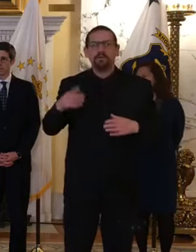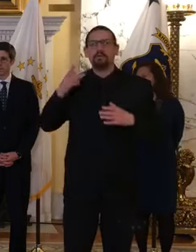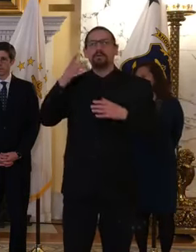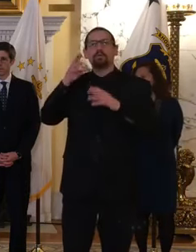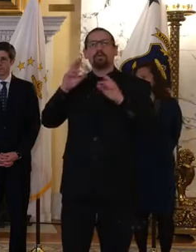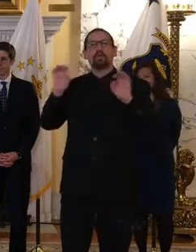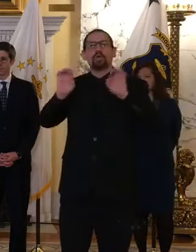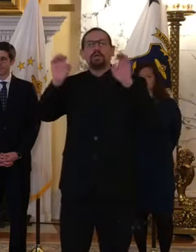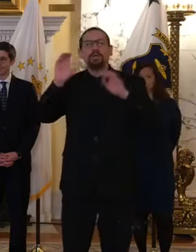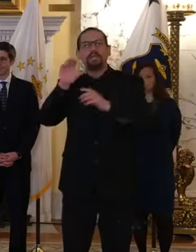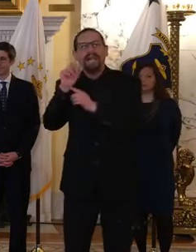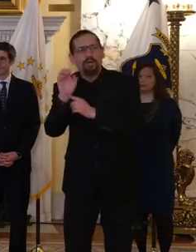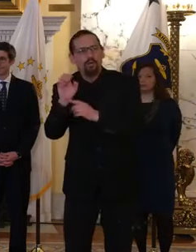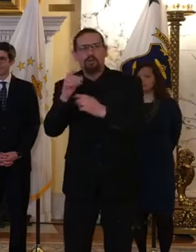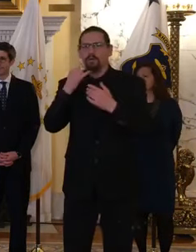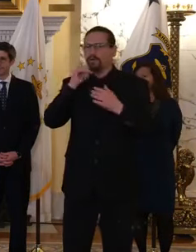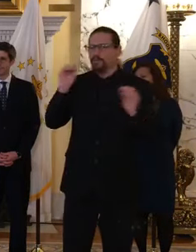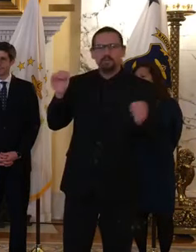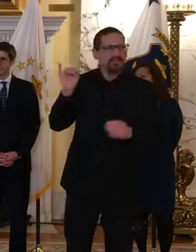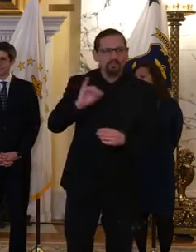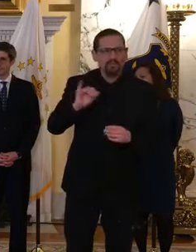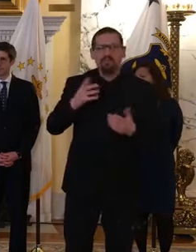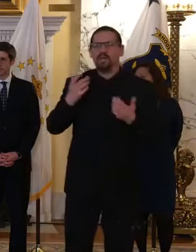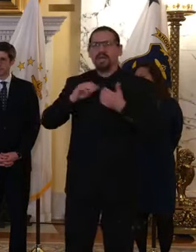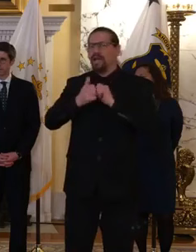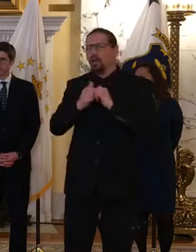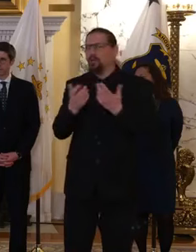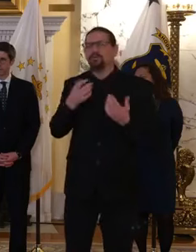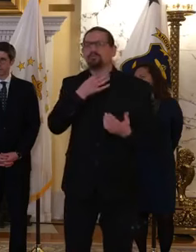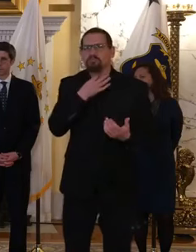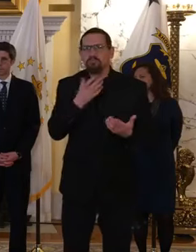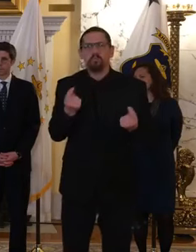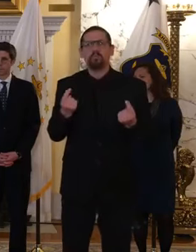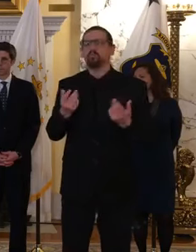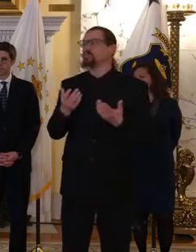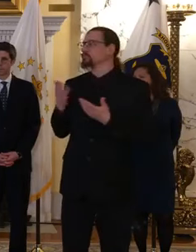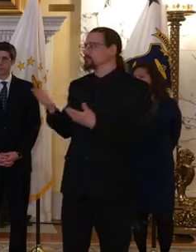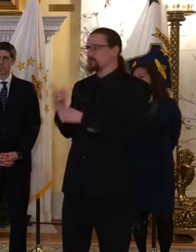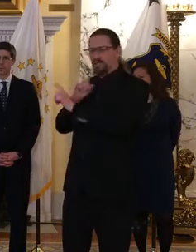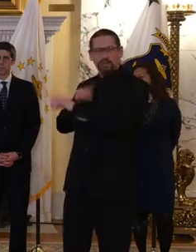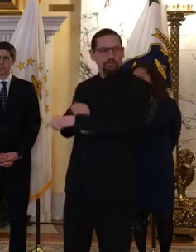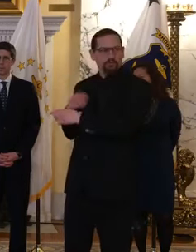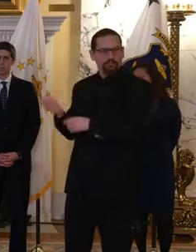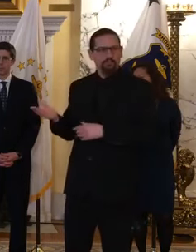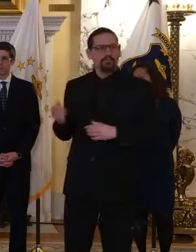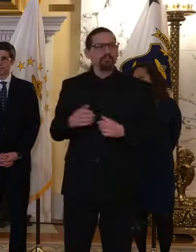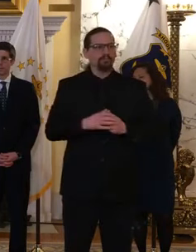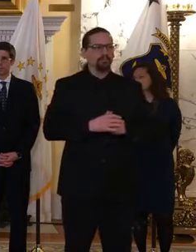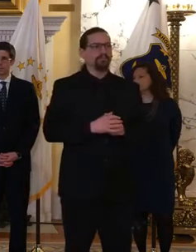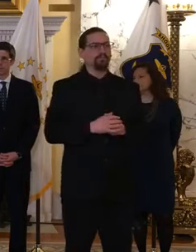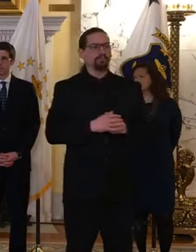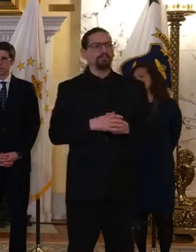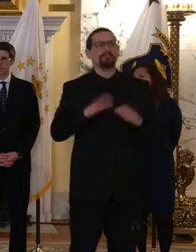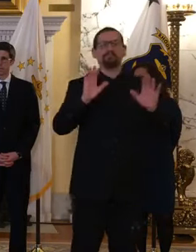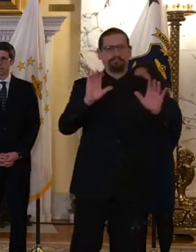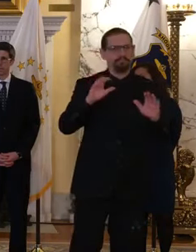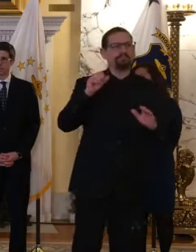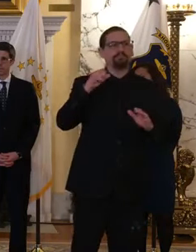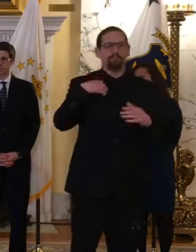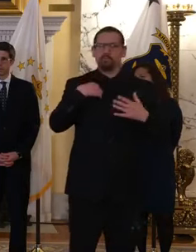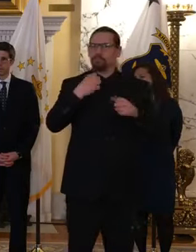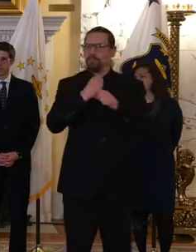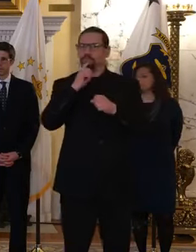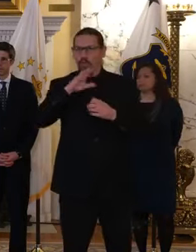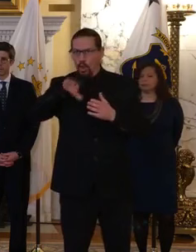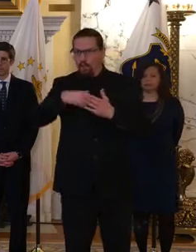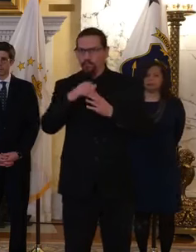So we are looking to use all of the swabs that we have available to be able to get the testing done. There are nasal